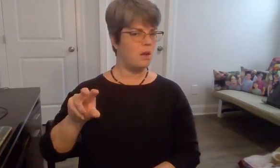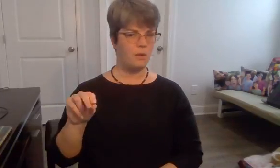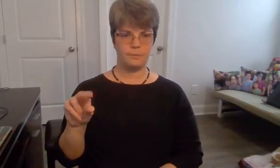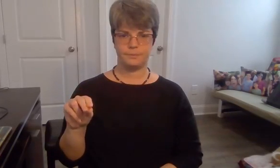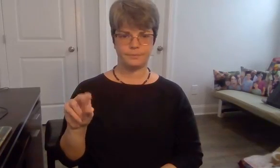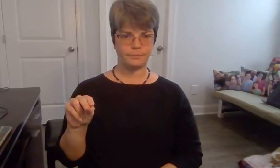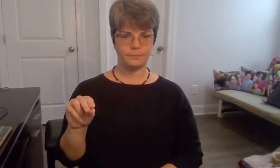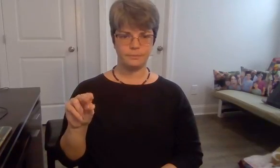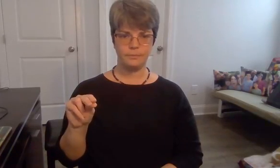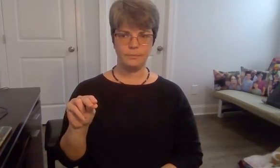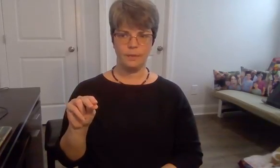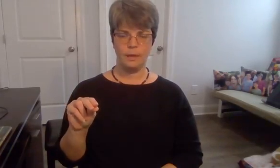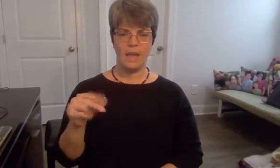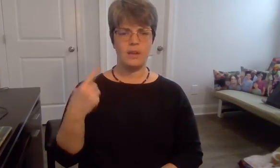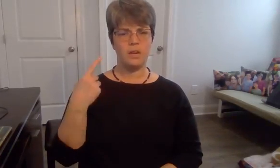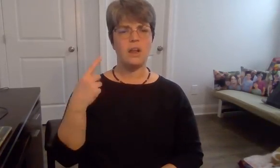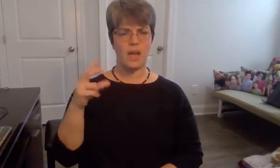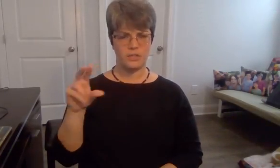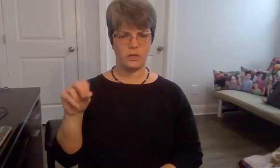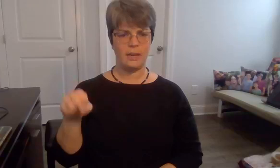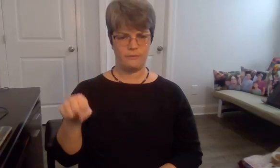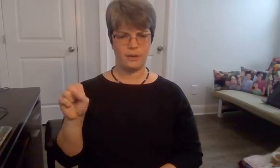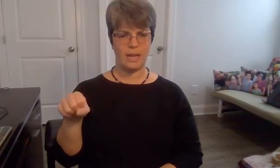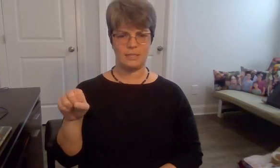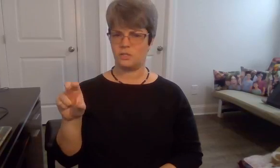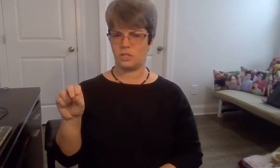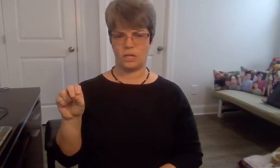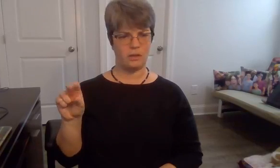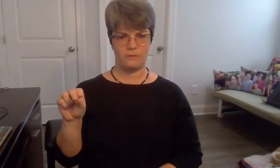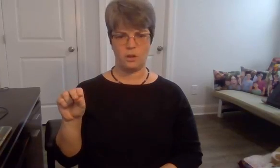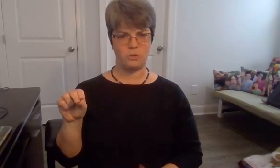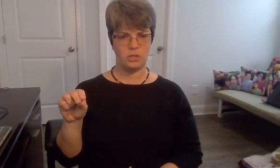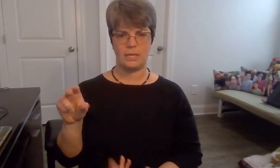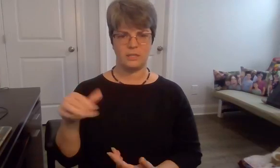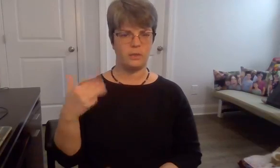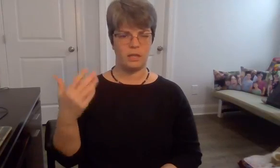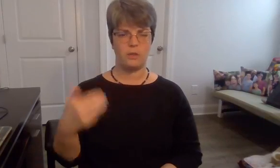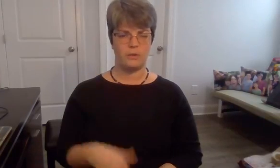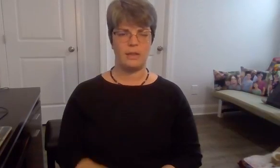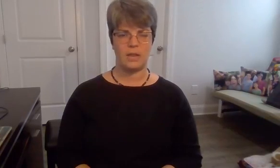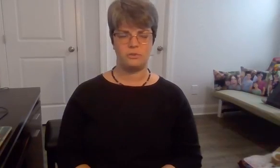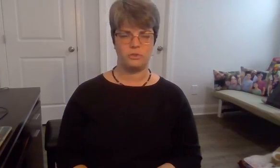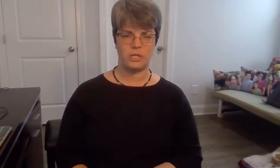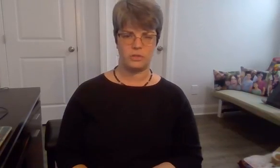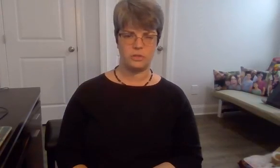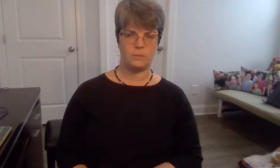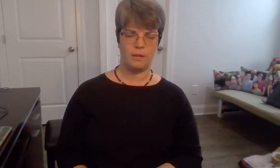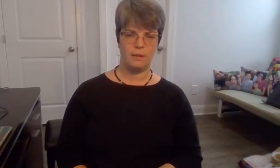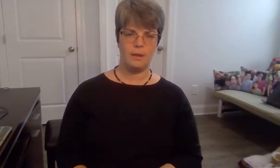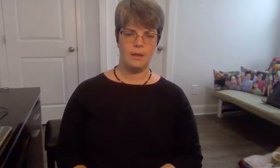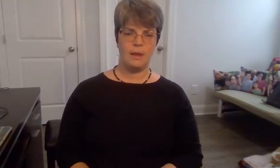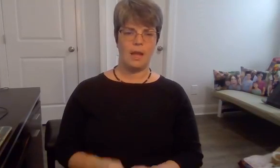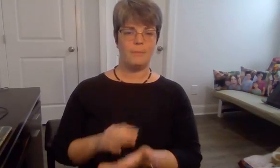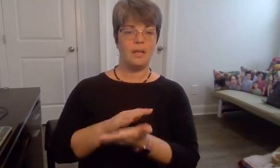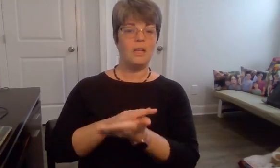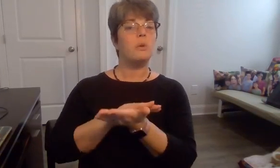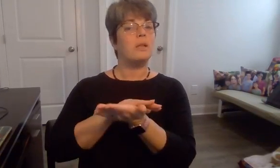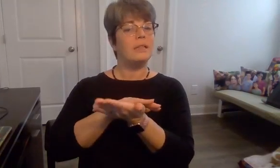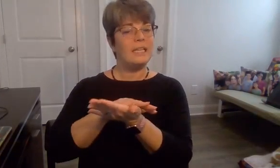no. And you want to nod your head for yes and shake your head for no, just like so they learn the natural gesture as well. So clean,